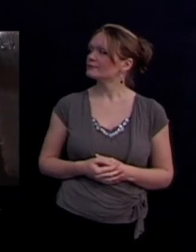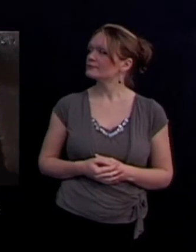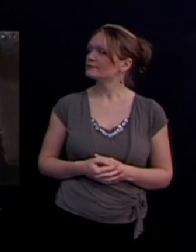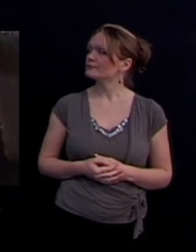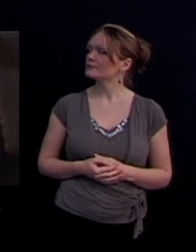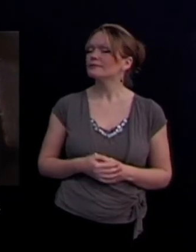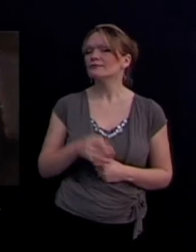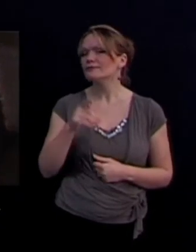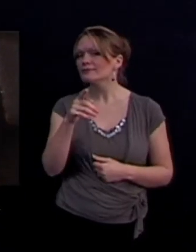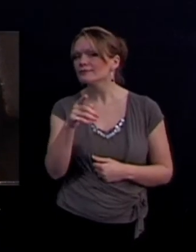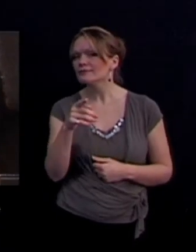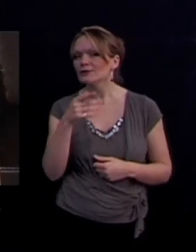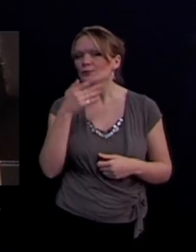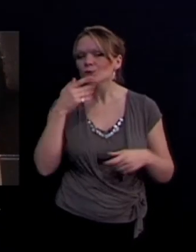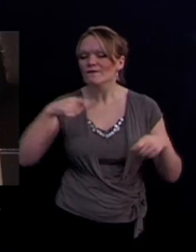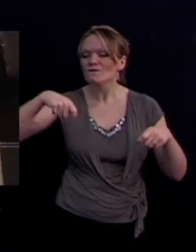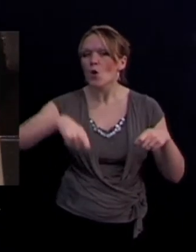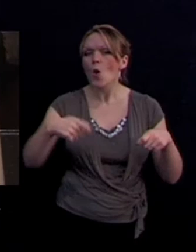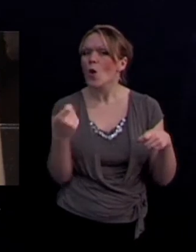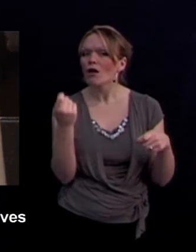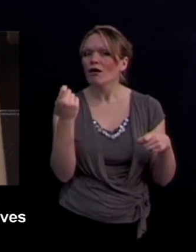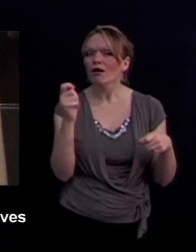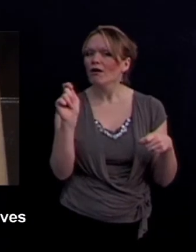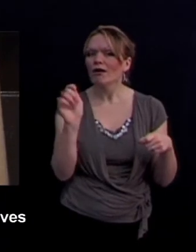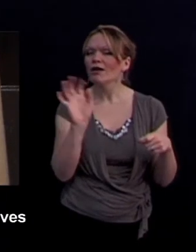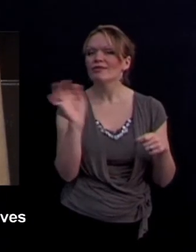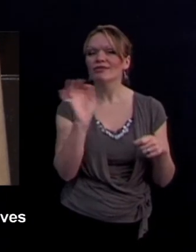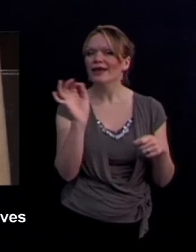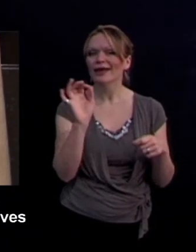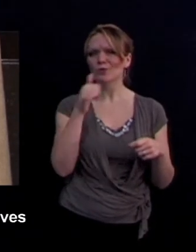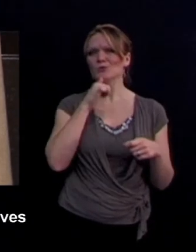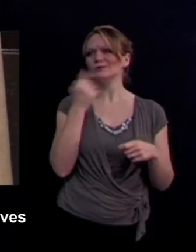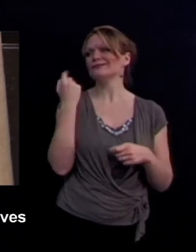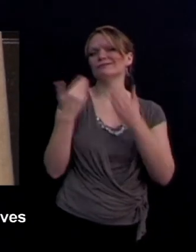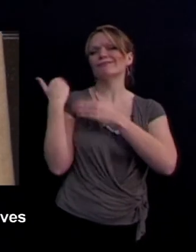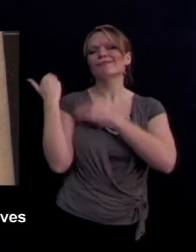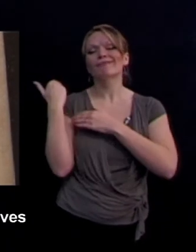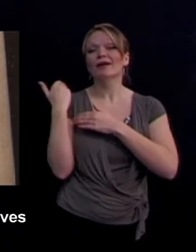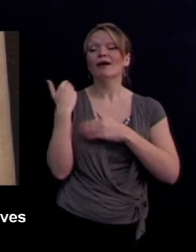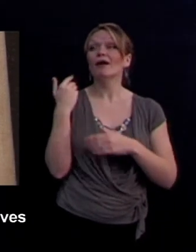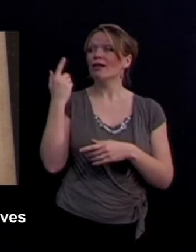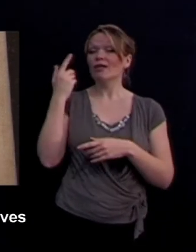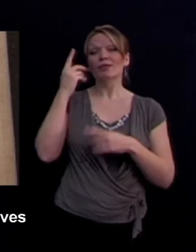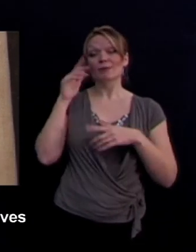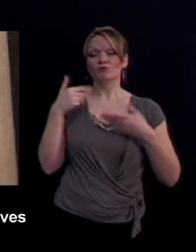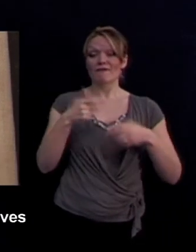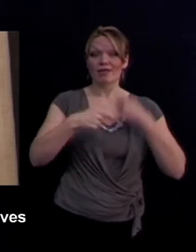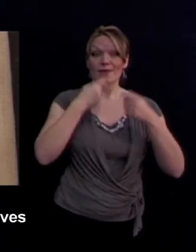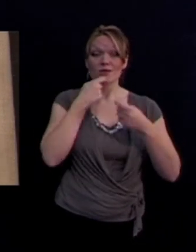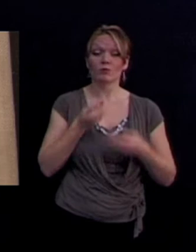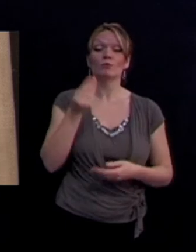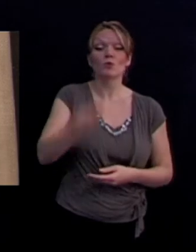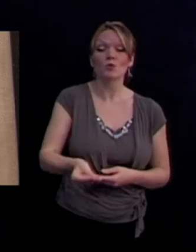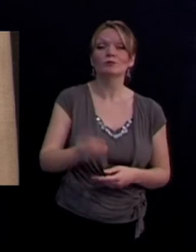You see, forks were not yet in use. The host would provide spoons, the guests would bring their own knives, but